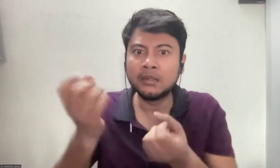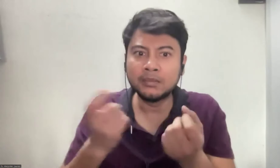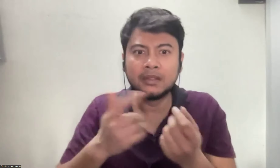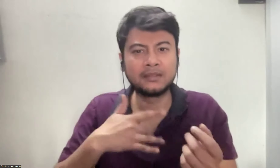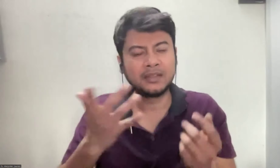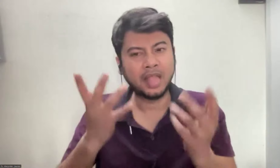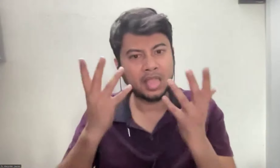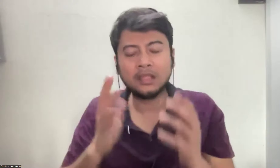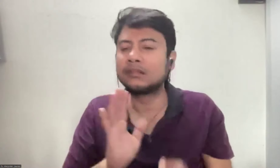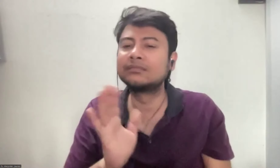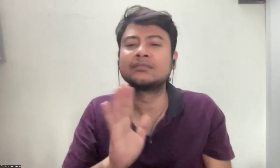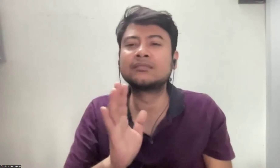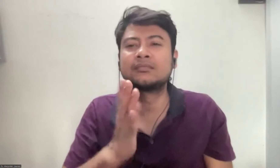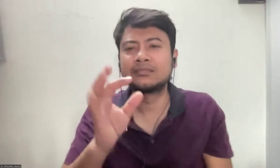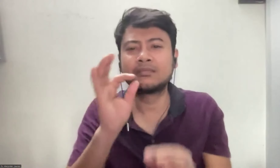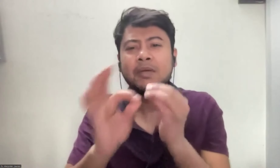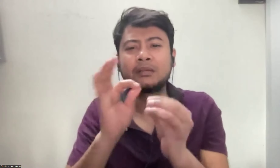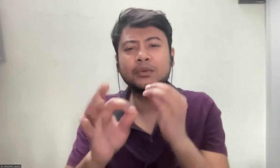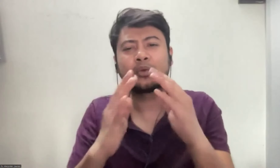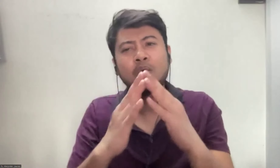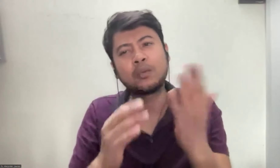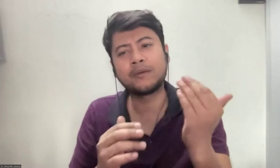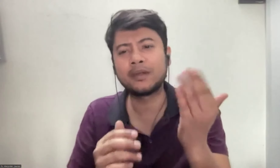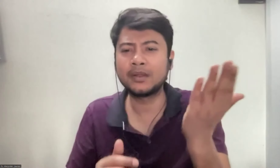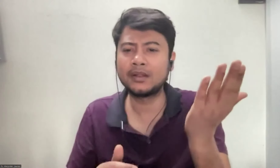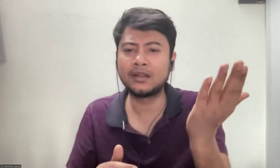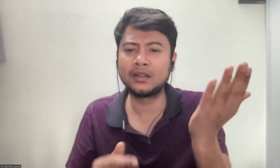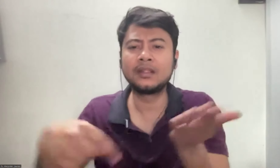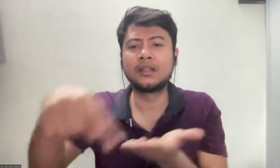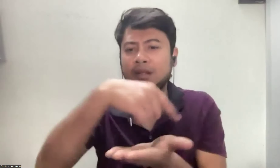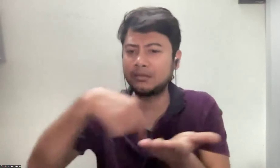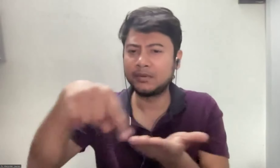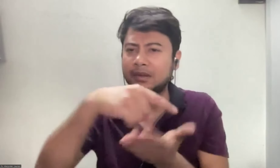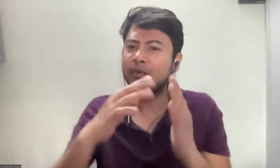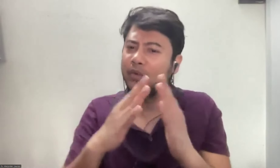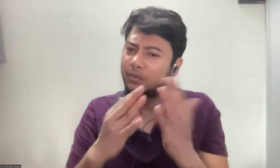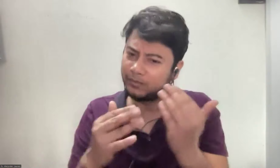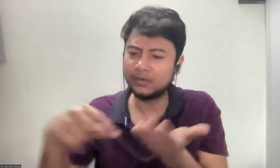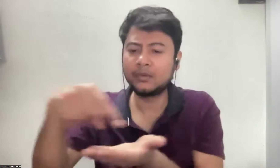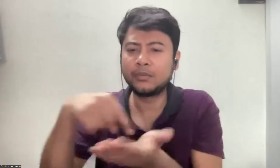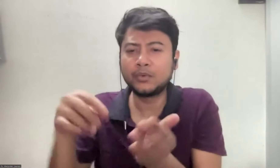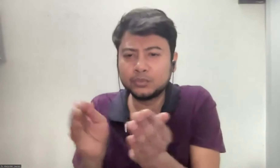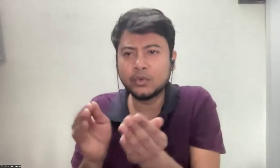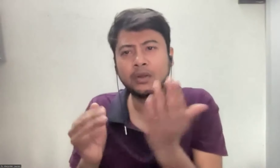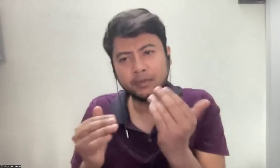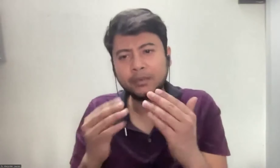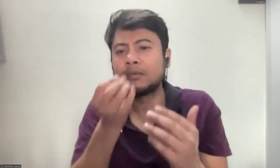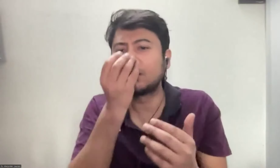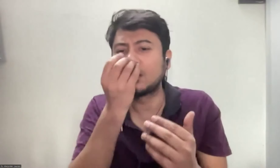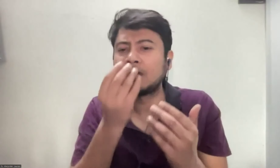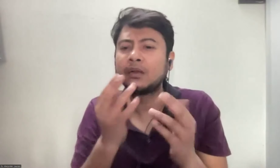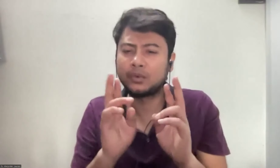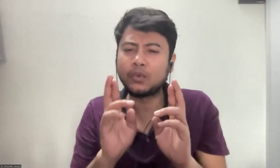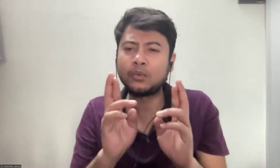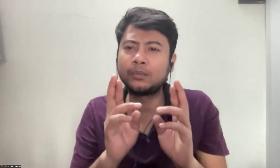plate. Only thing which you have to work for is that Ajman cup where you have to put water and Ganga Jal. Other things you can, I